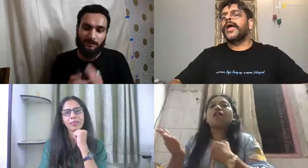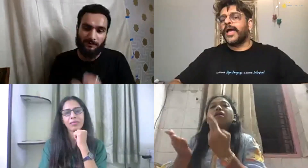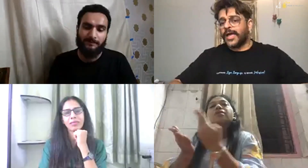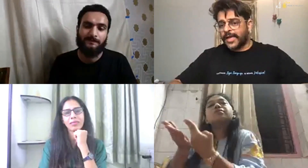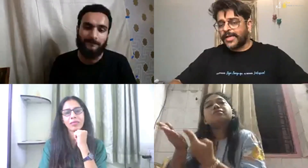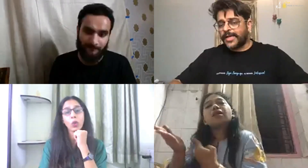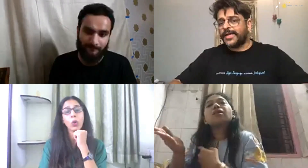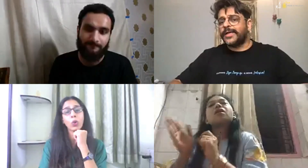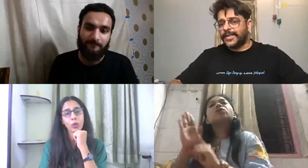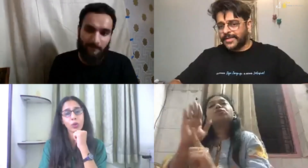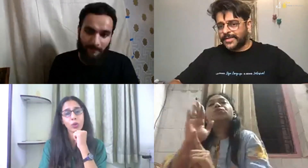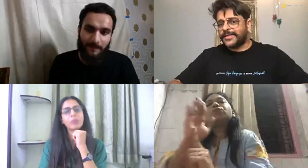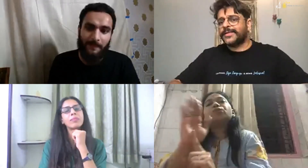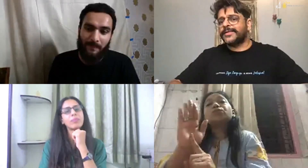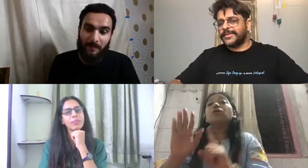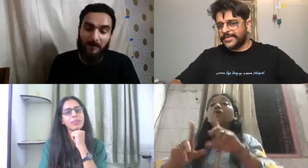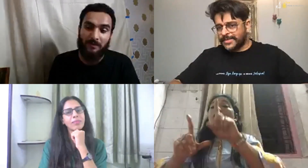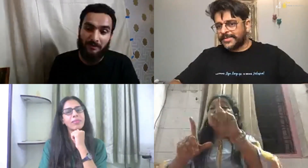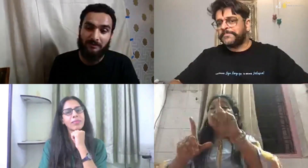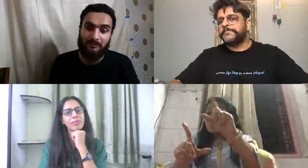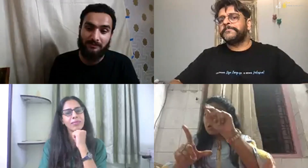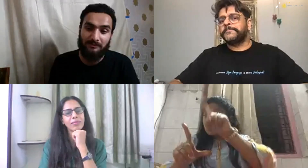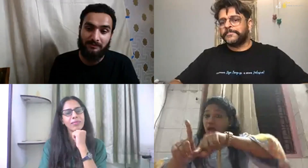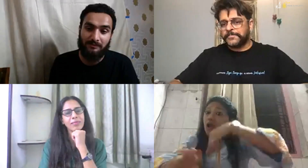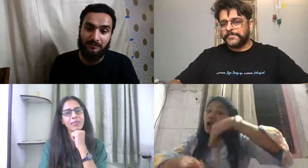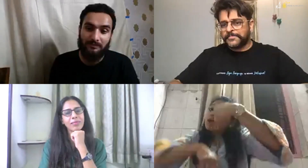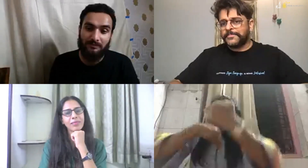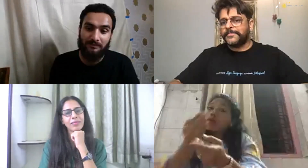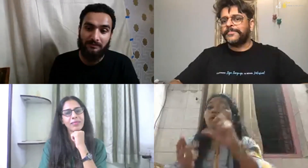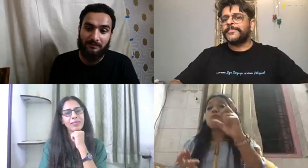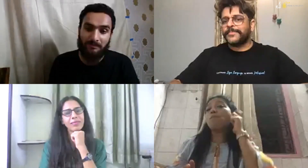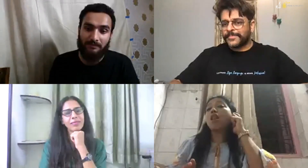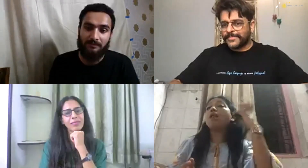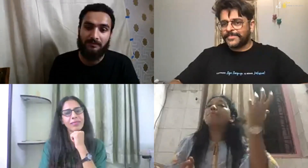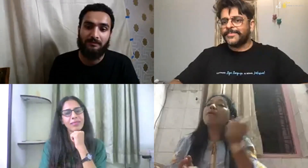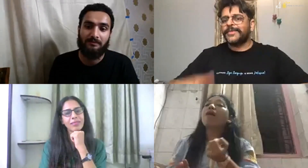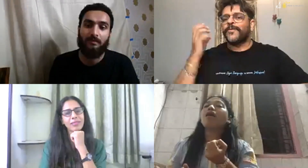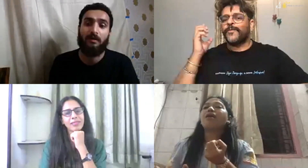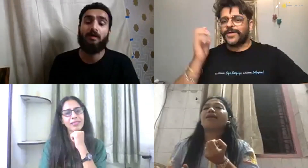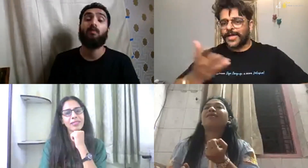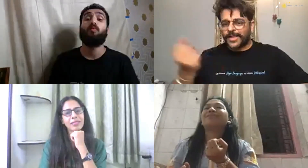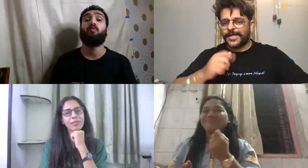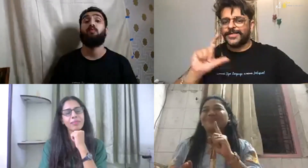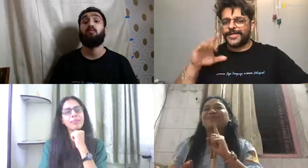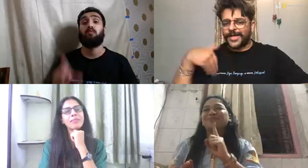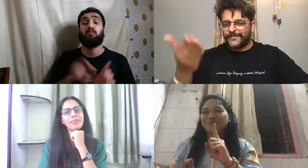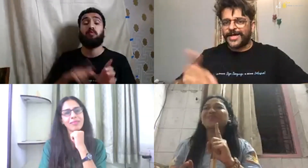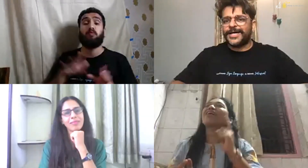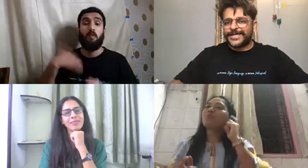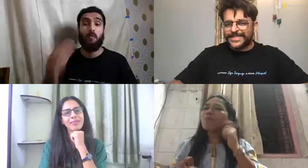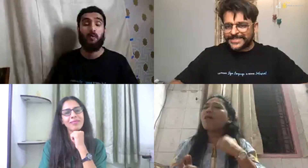not have the mobile, so not the smartphone. So I have to show the pictures while I'll be making it and showing the design.